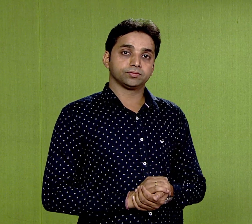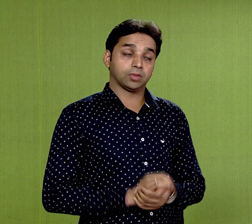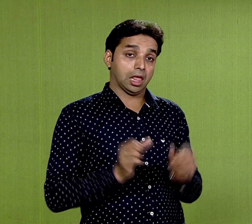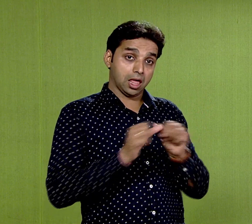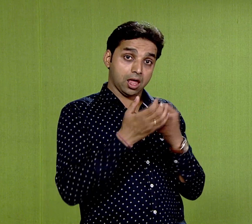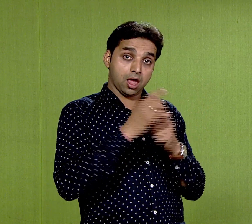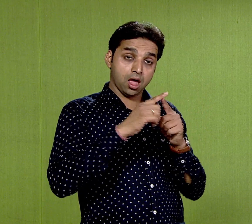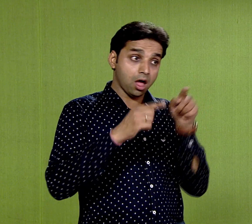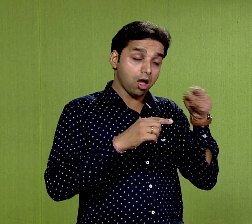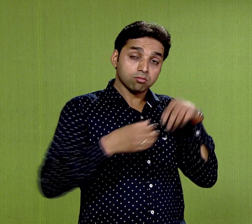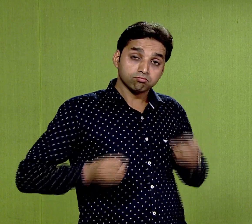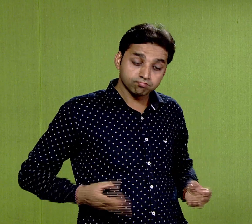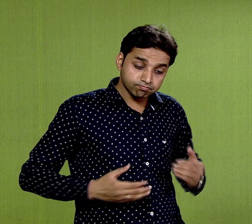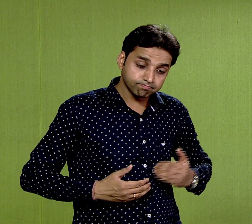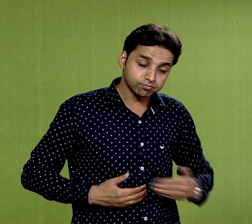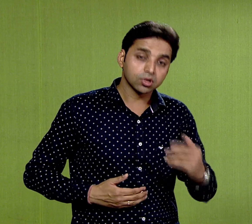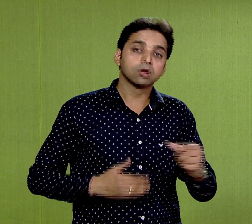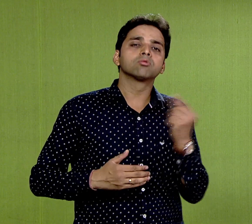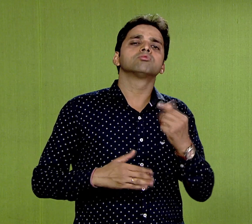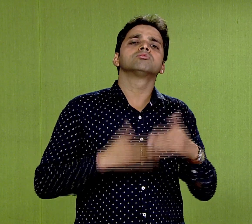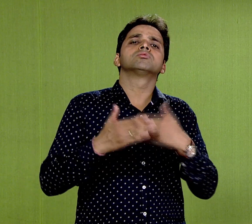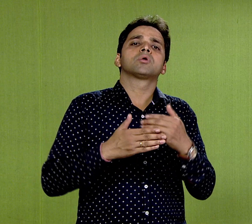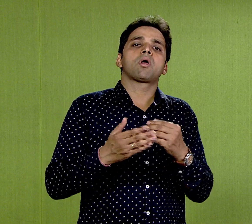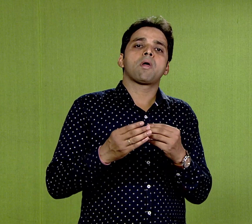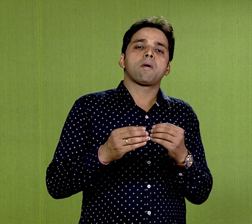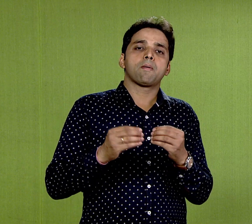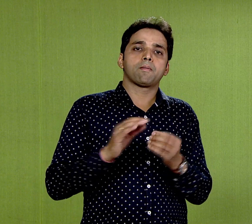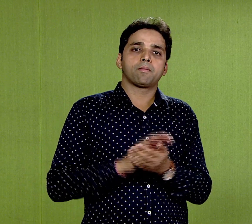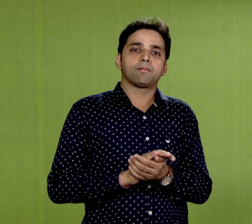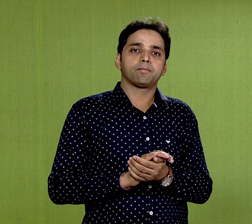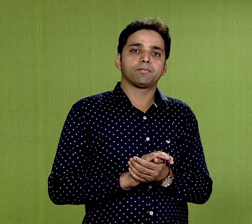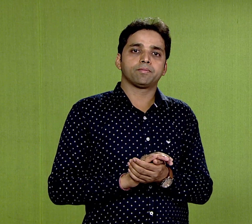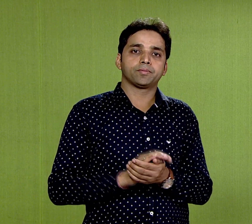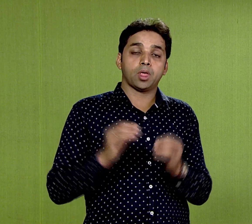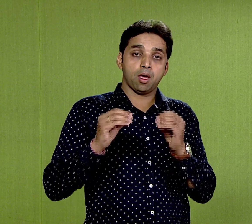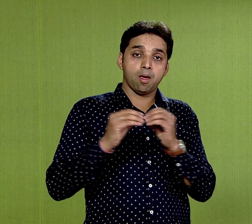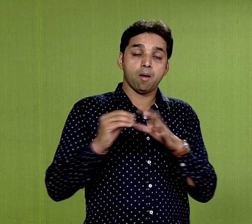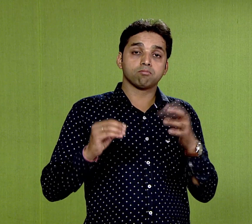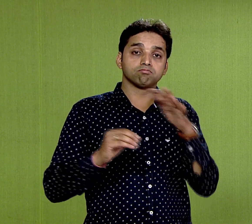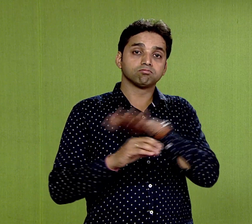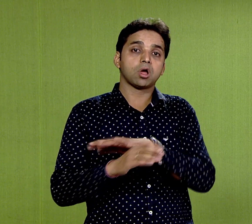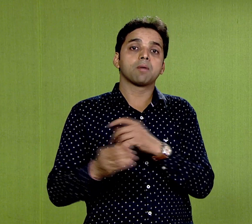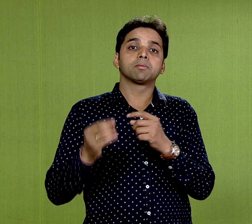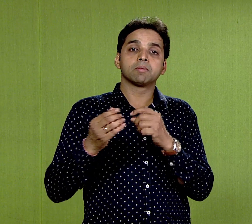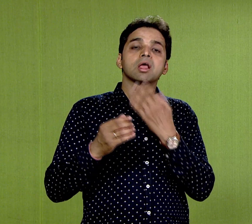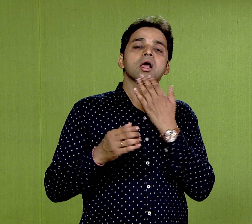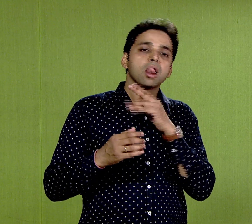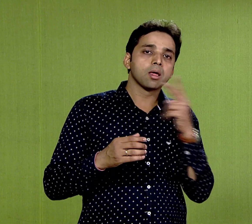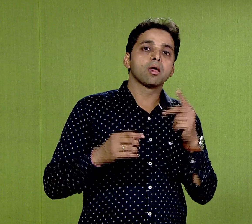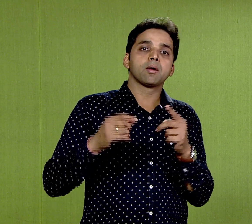Artists began to use vibrant colors such as peacock blue